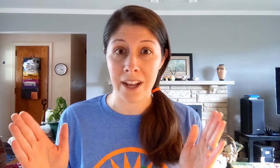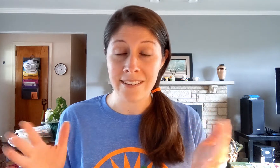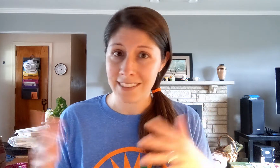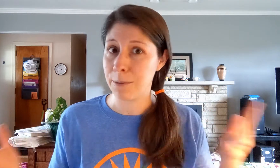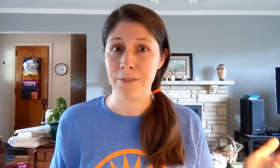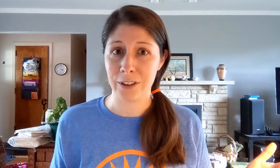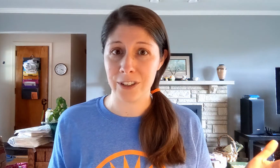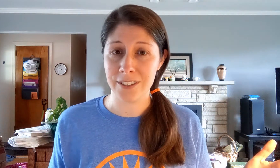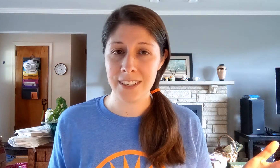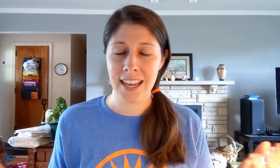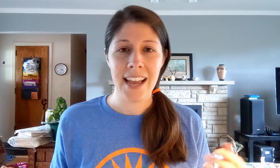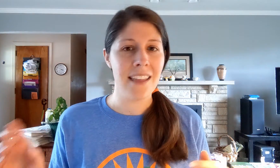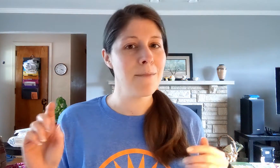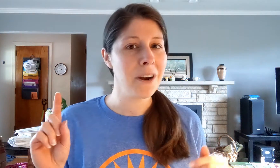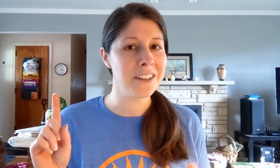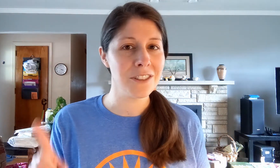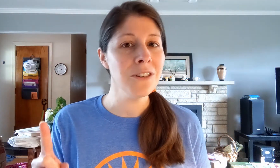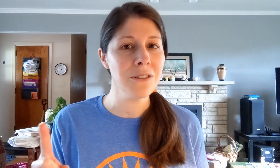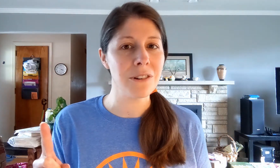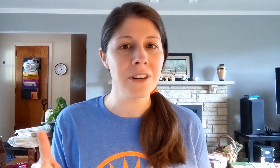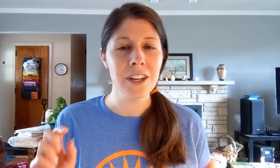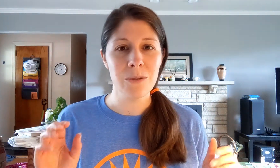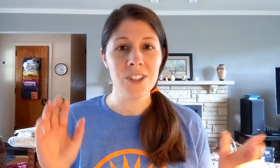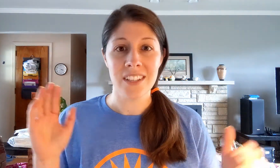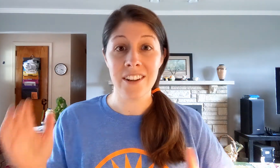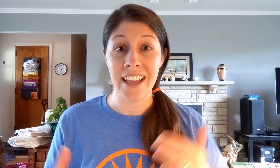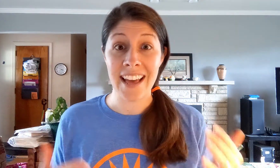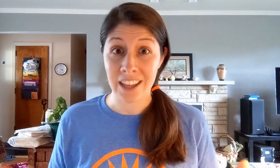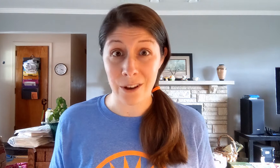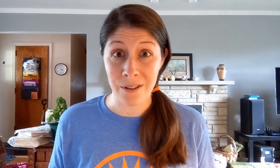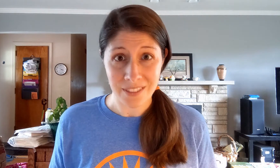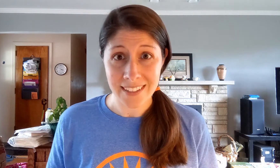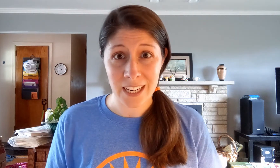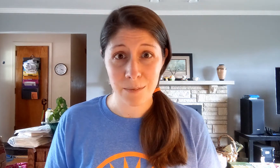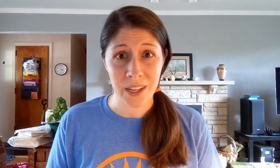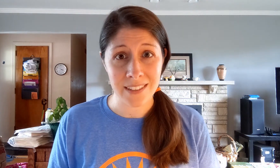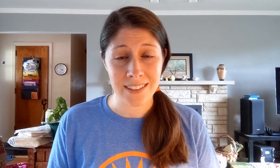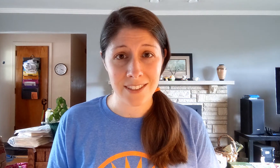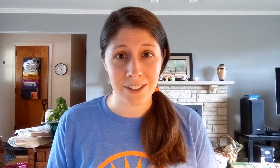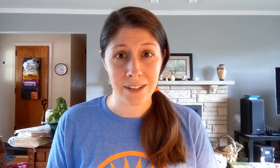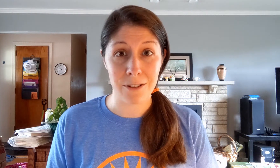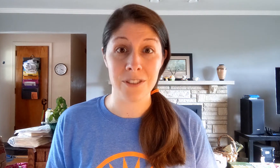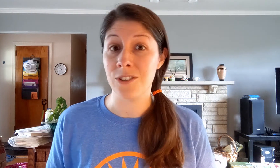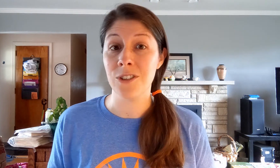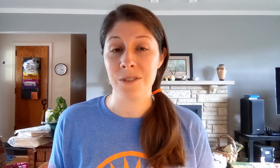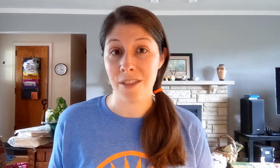1 that we've learned, and then part 2, which is a little echo that takes place during verses 2 and